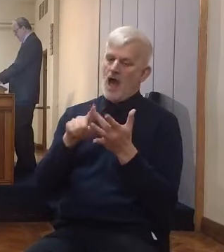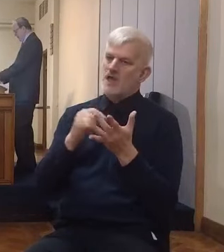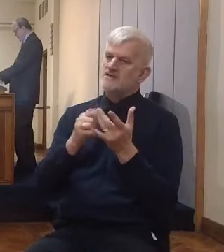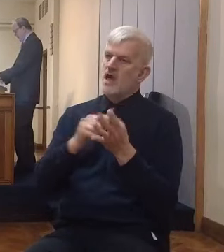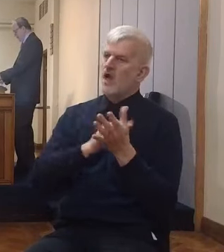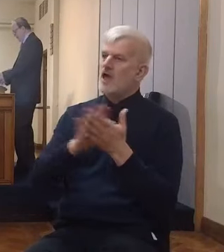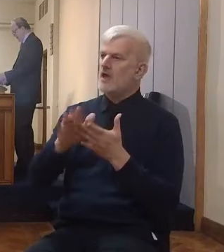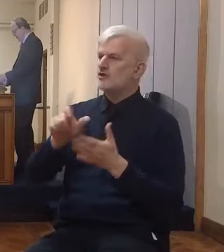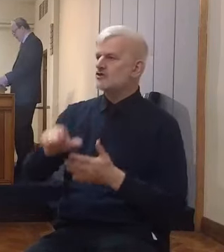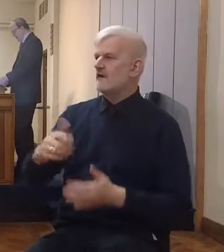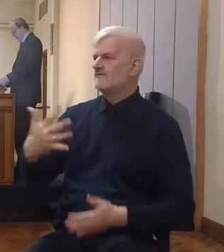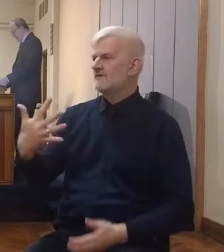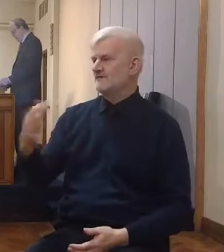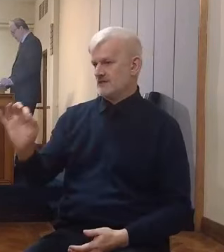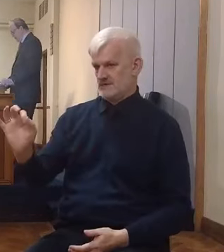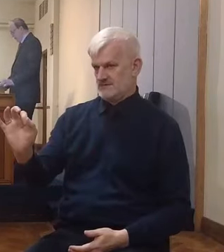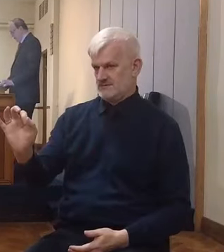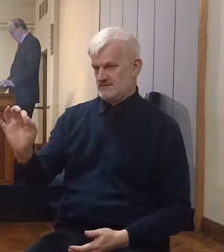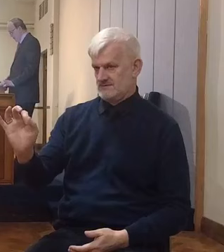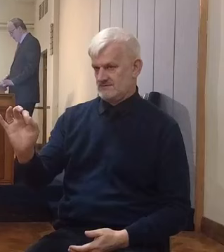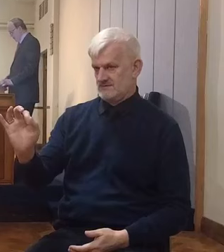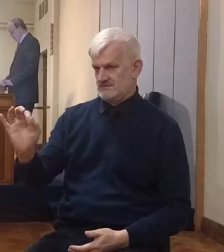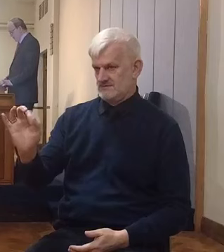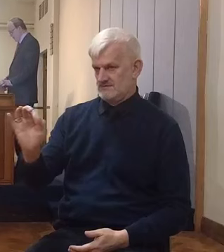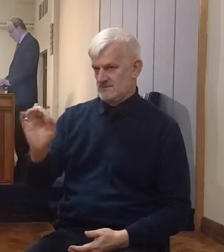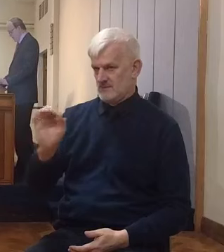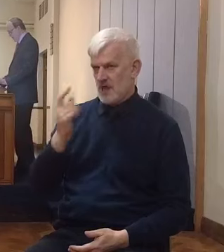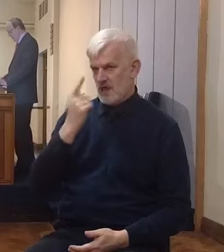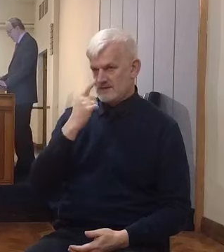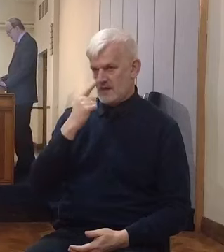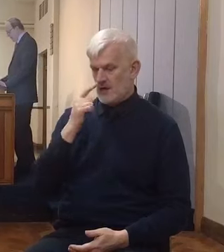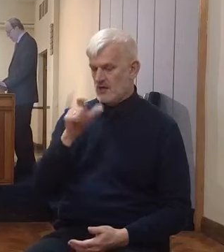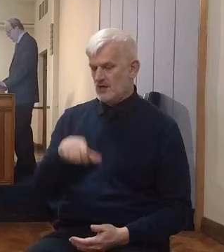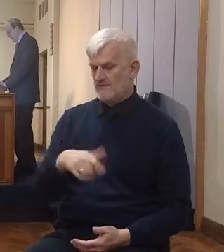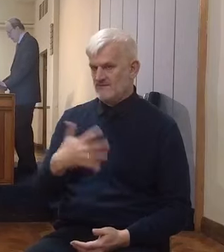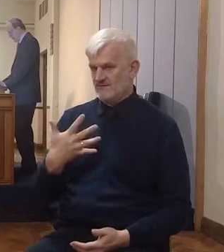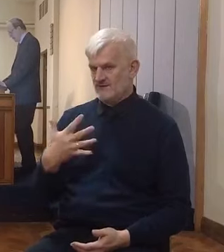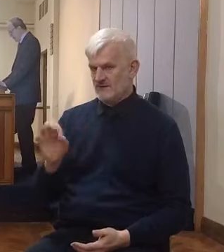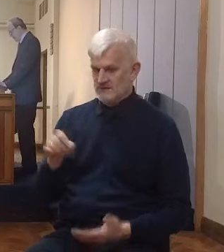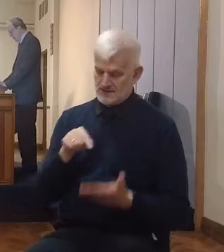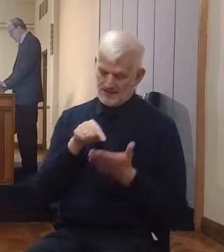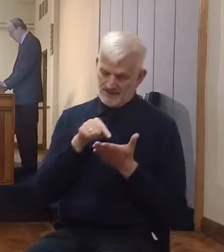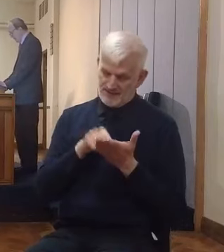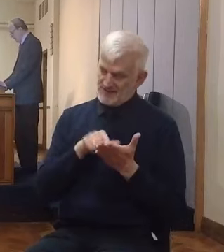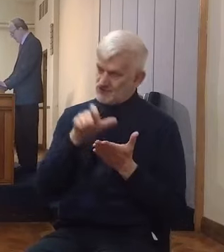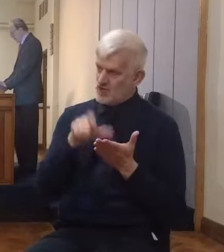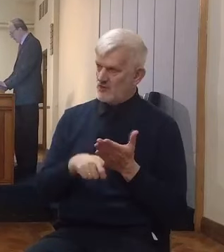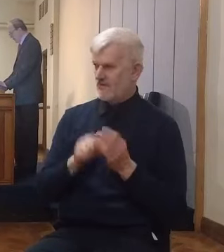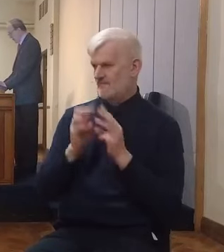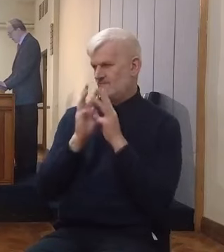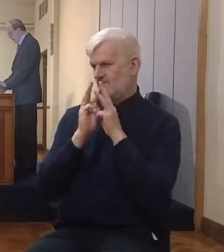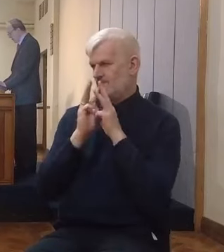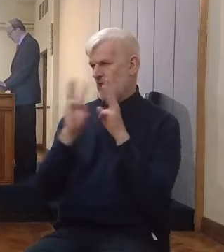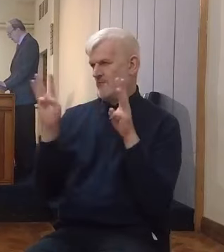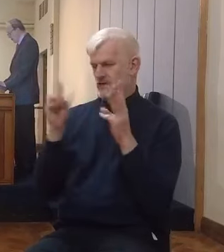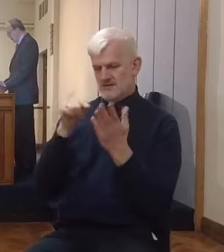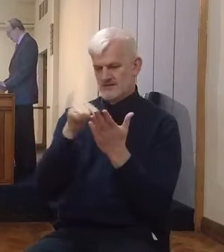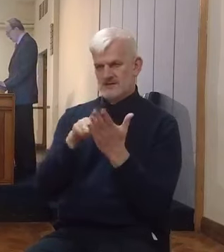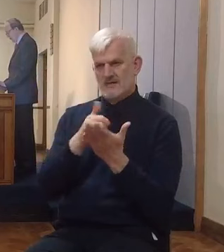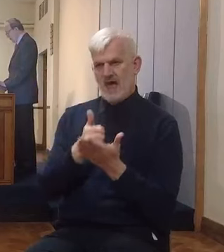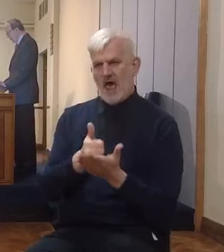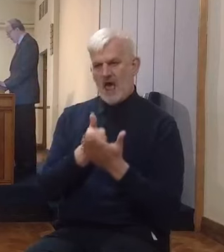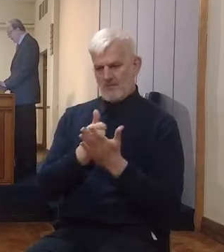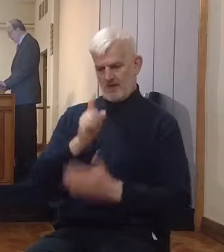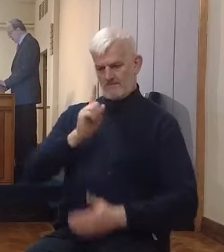And here it is, one of the most famous passages in the Bible for personal